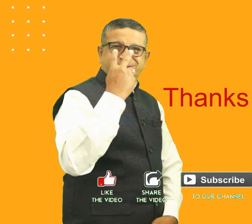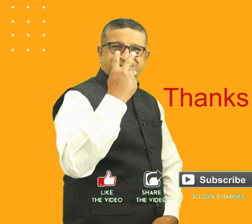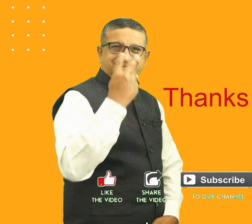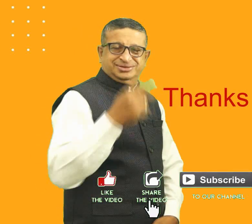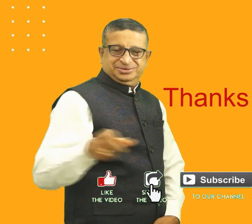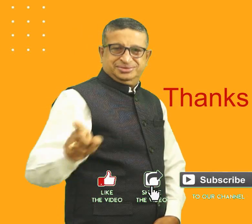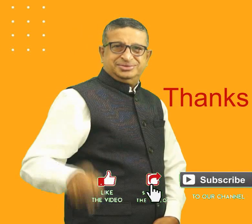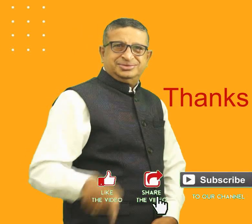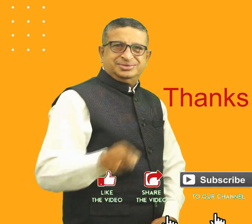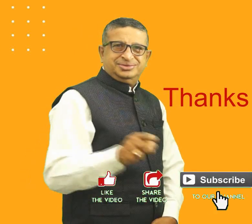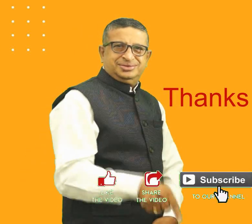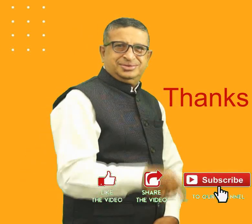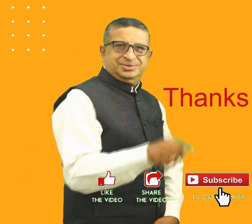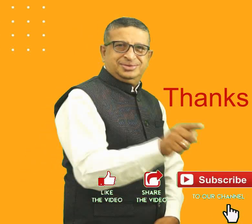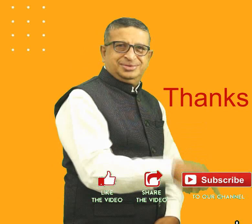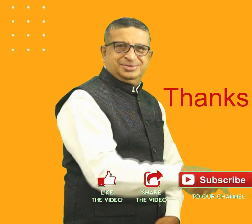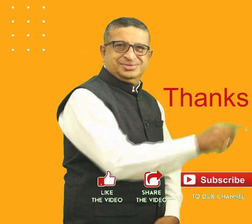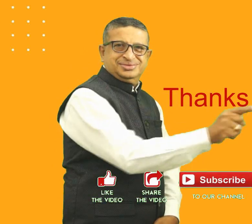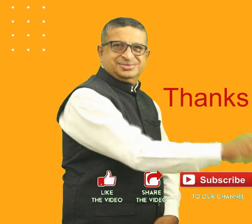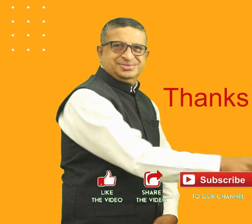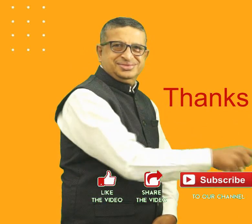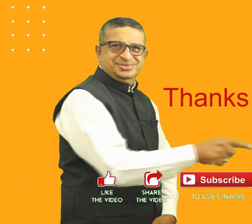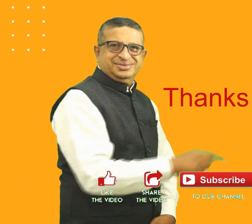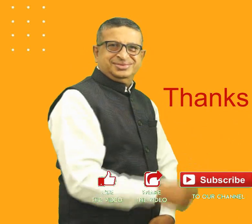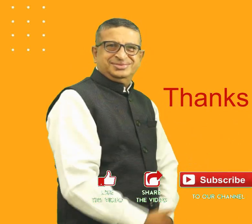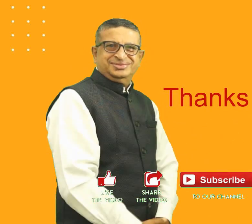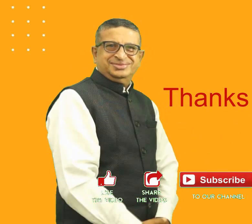. . . . . . share, subscribe, and get notification.